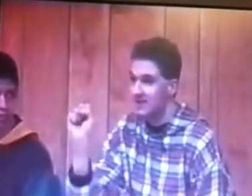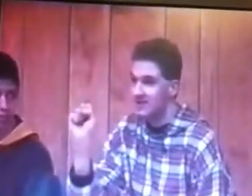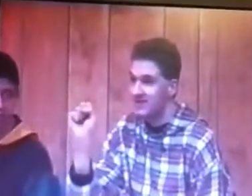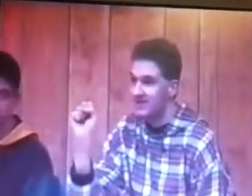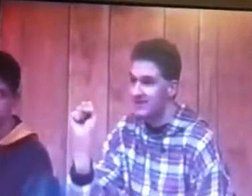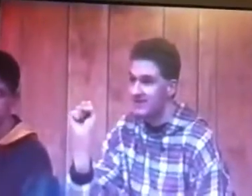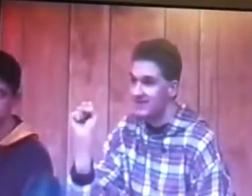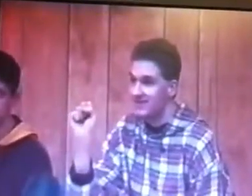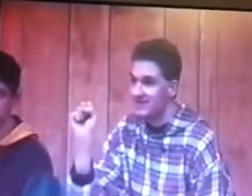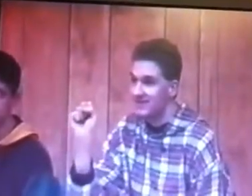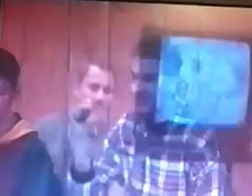Chromosomes?